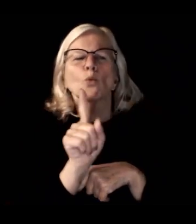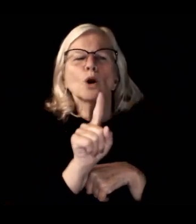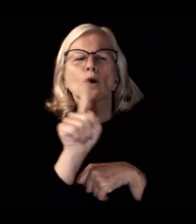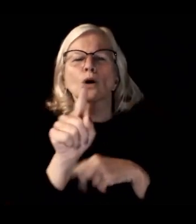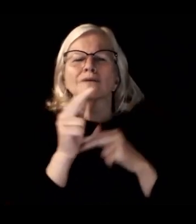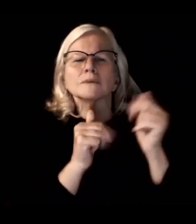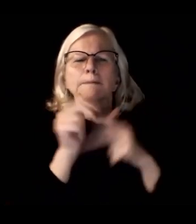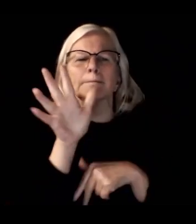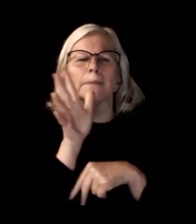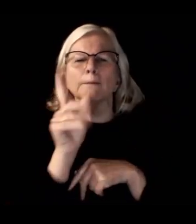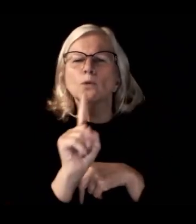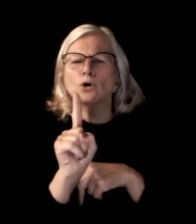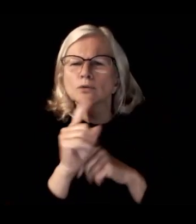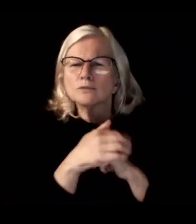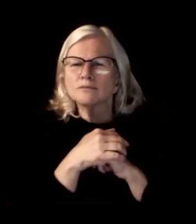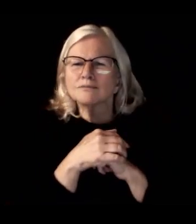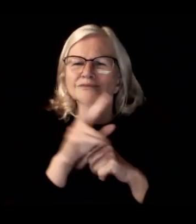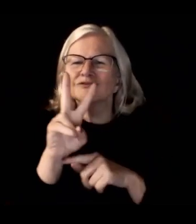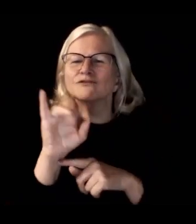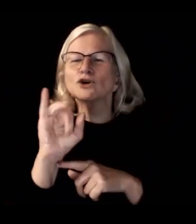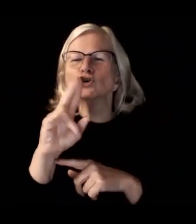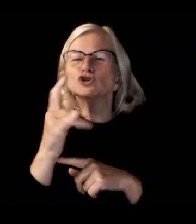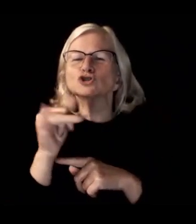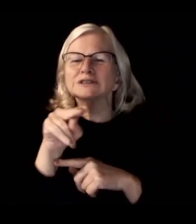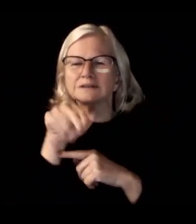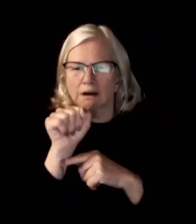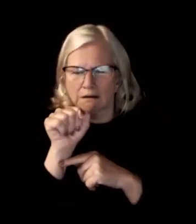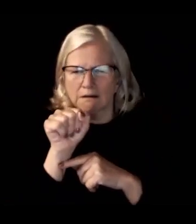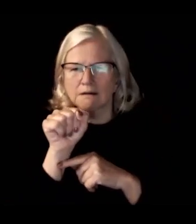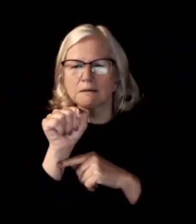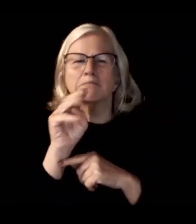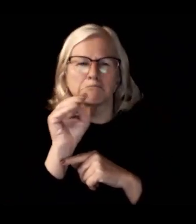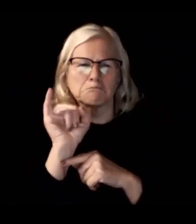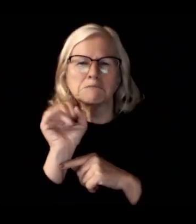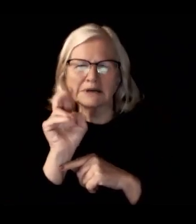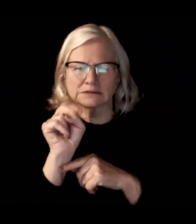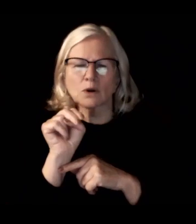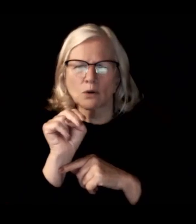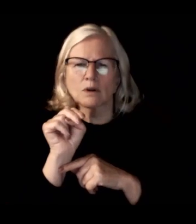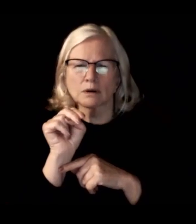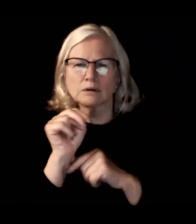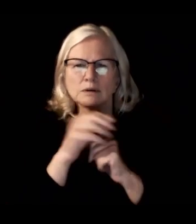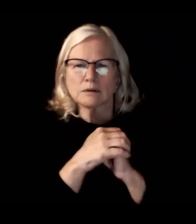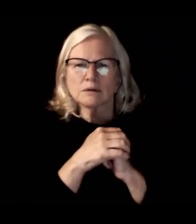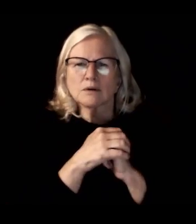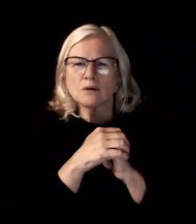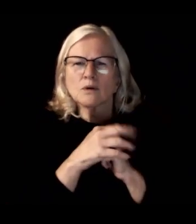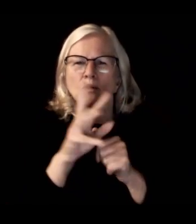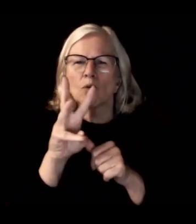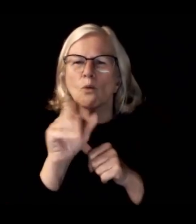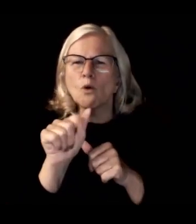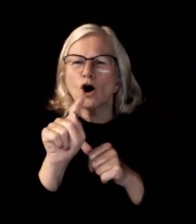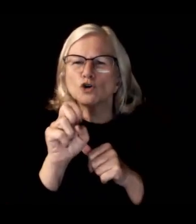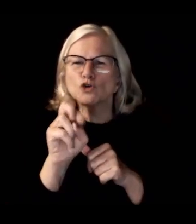Minnesota, Waterview Pines, owned by Monarch Healthcare Management.